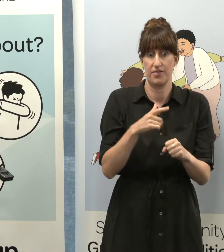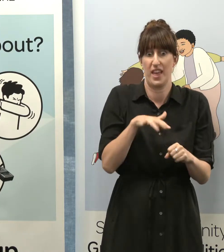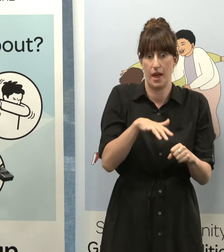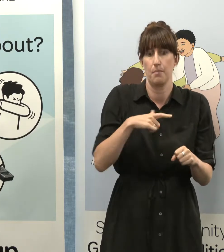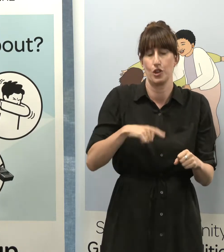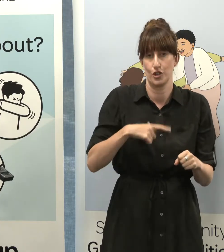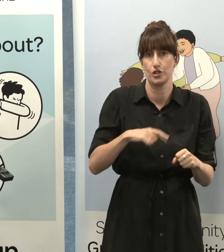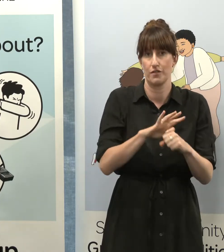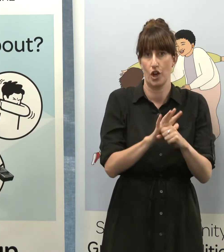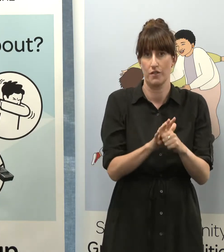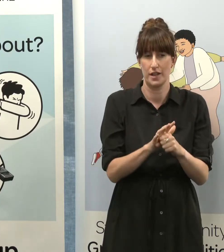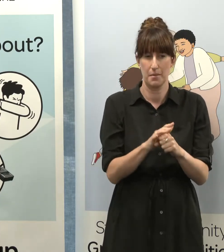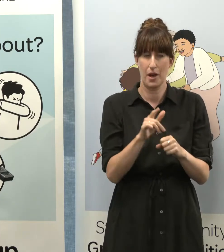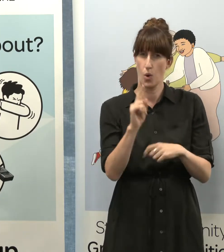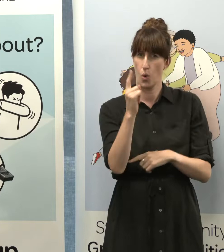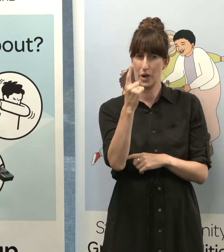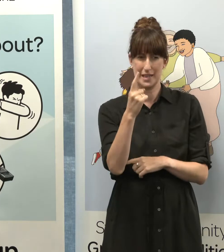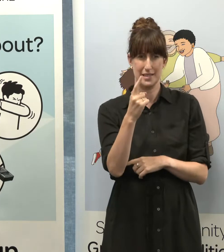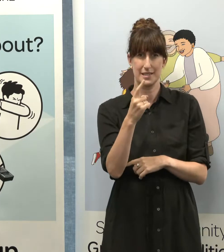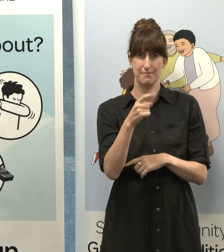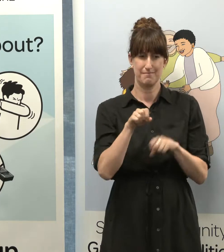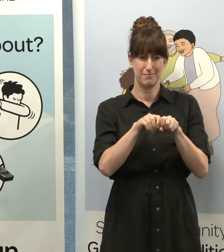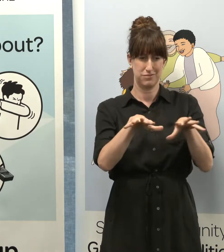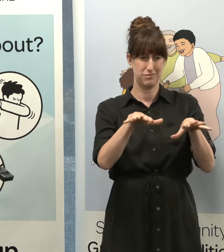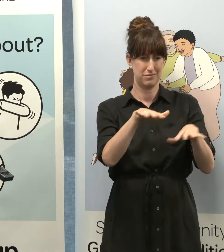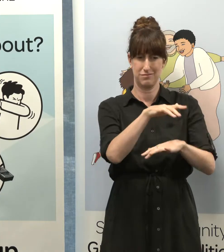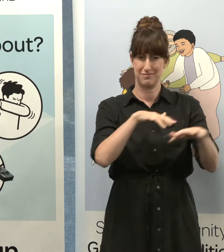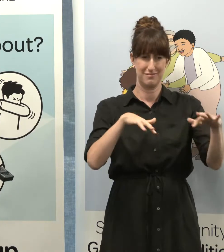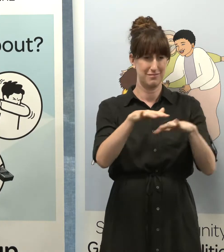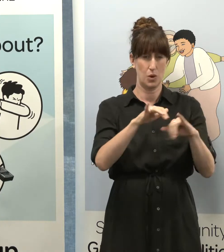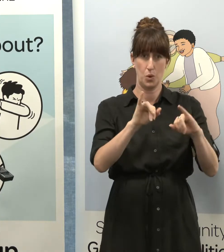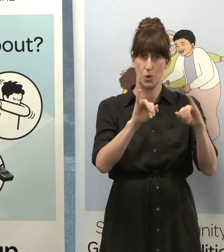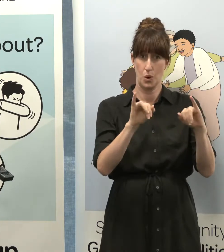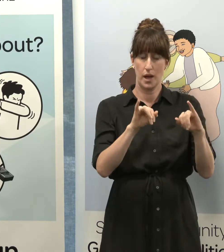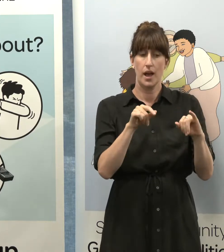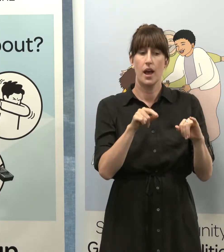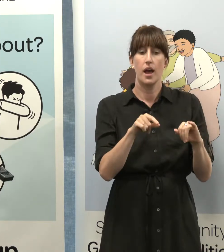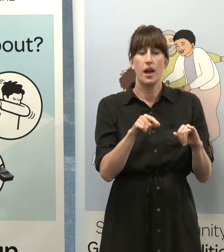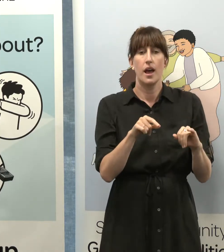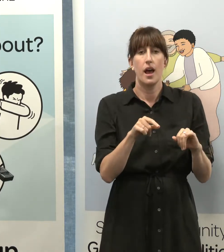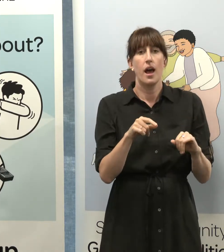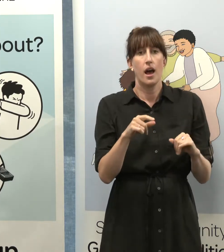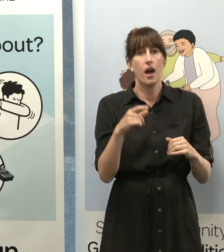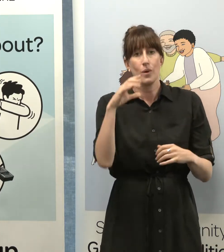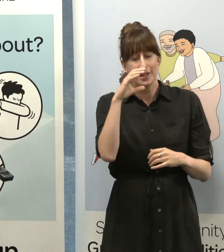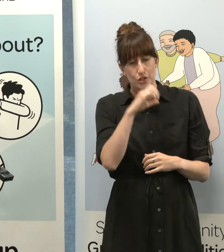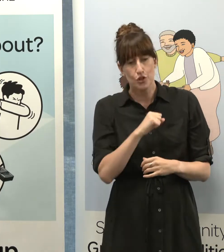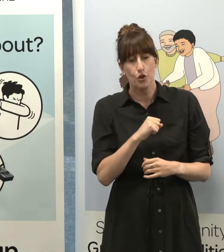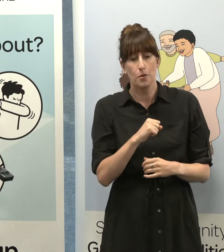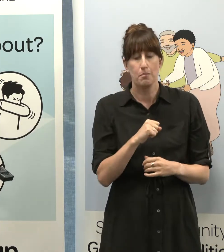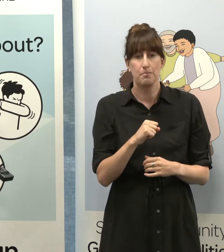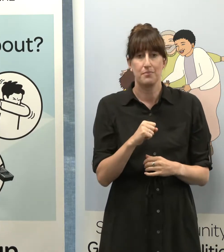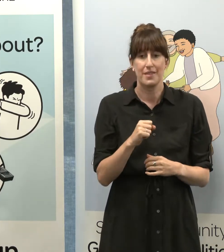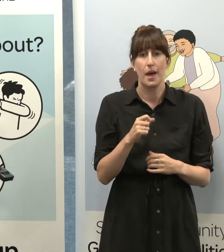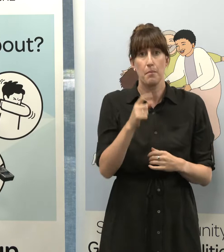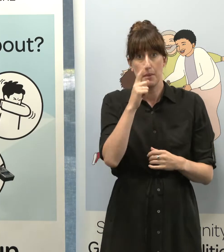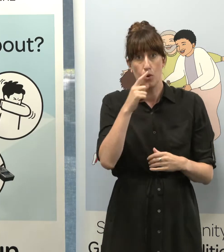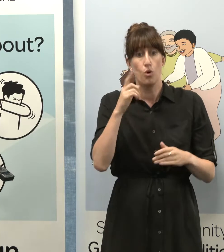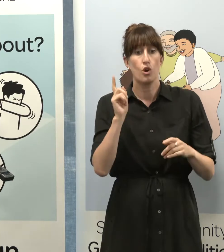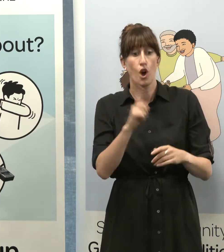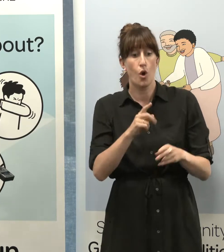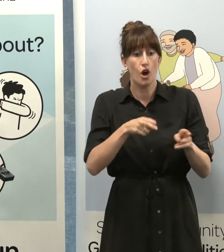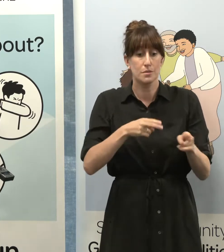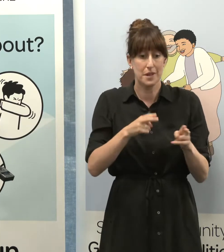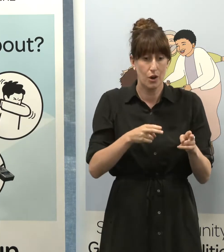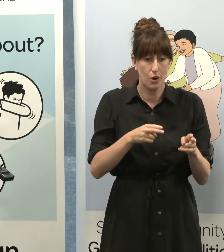COVID, we'd expect probably an even higher proportion of people who are there for other reasons, just happen to have COVID. So how come